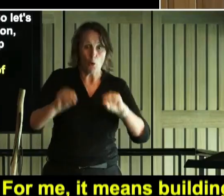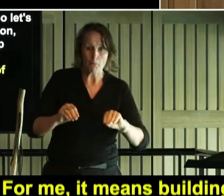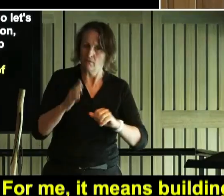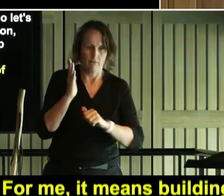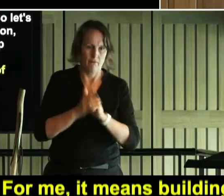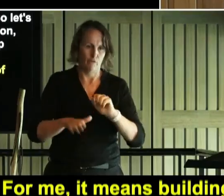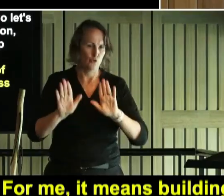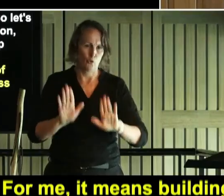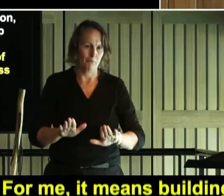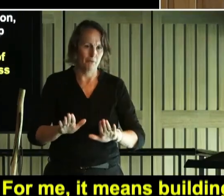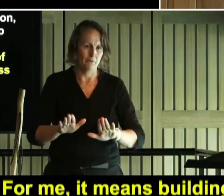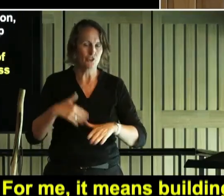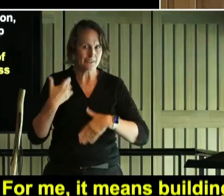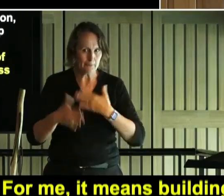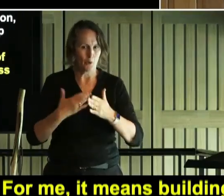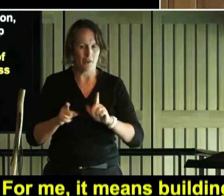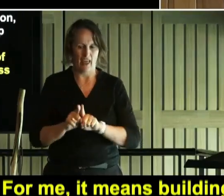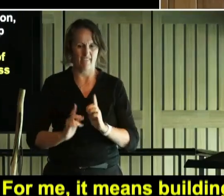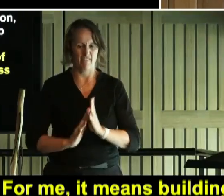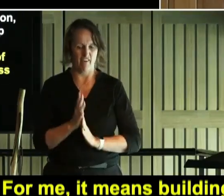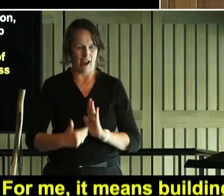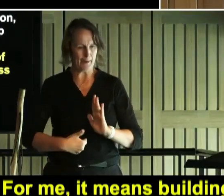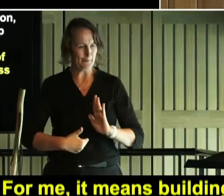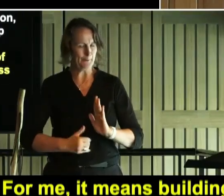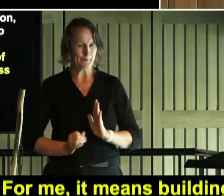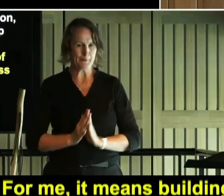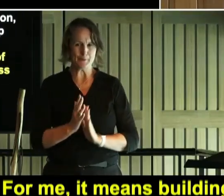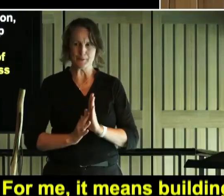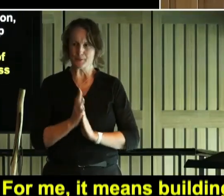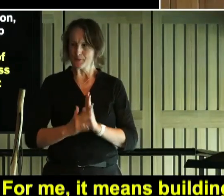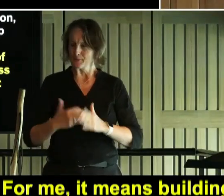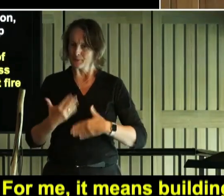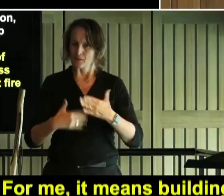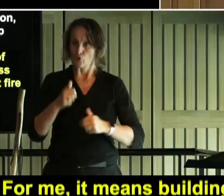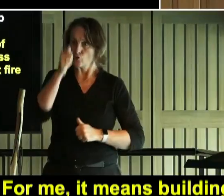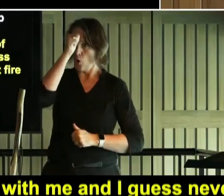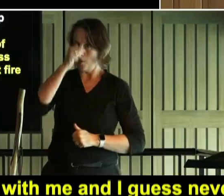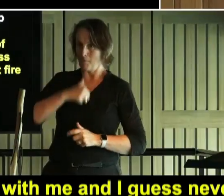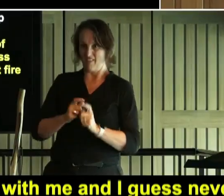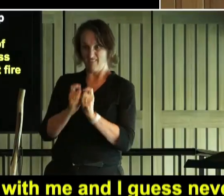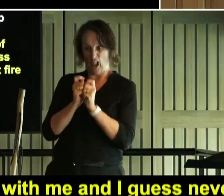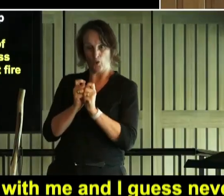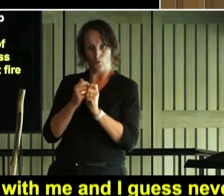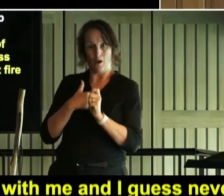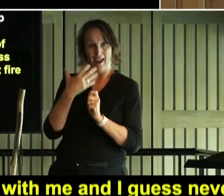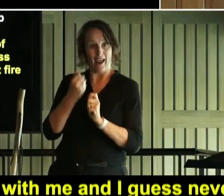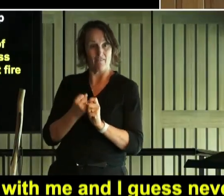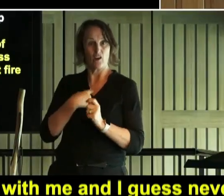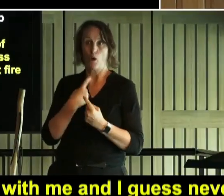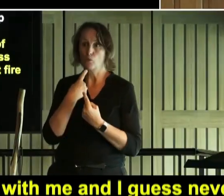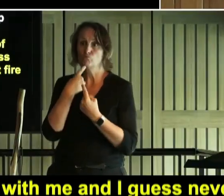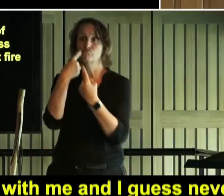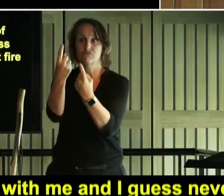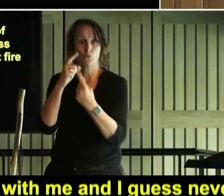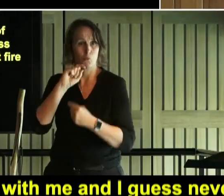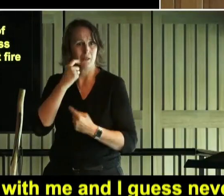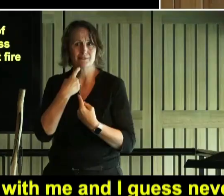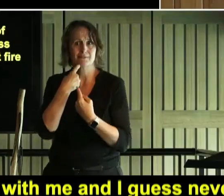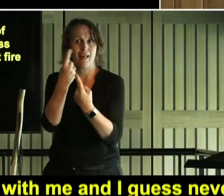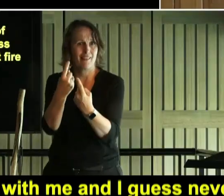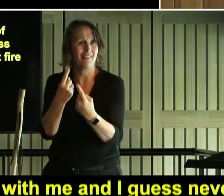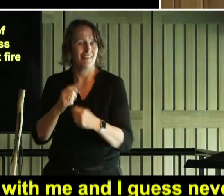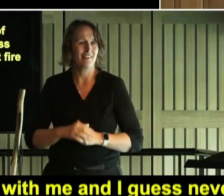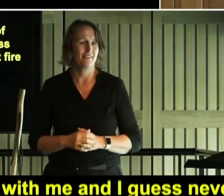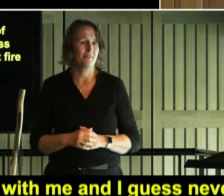as well, like still keeping that fire within me and knowing my values and the message that I want to send.